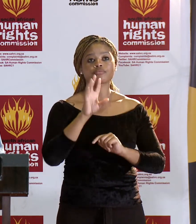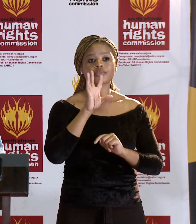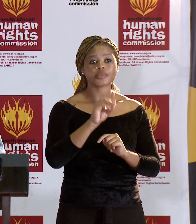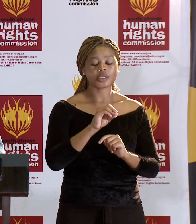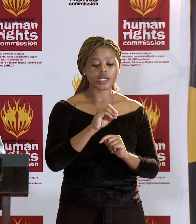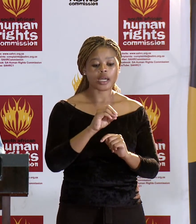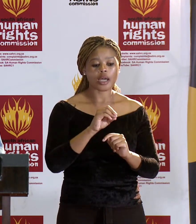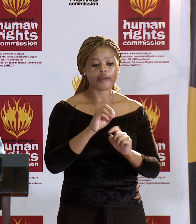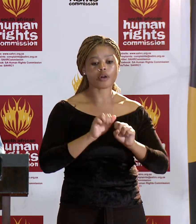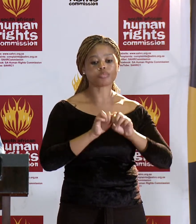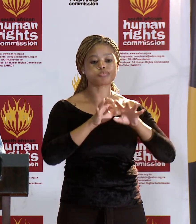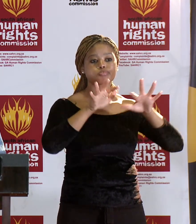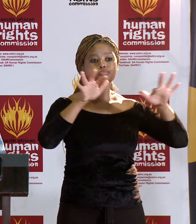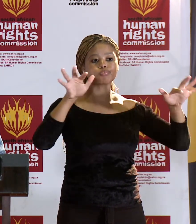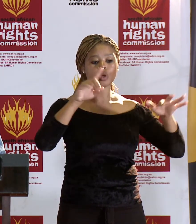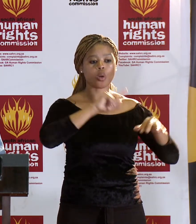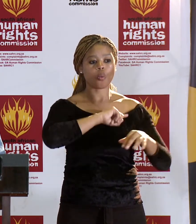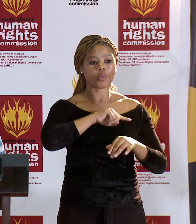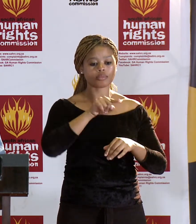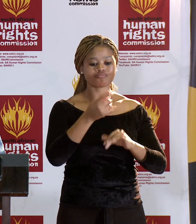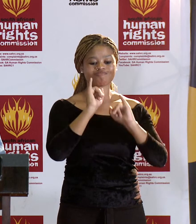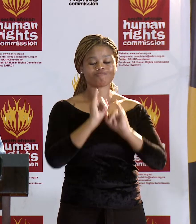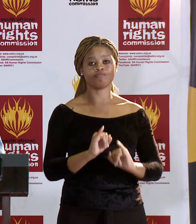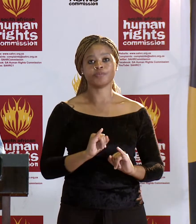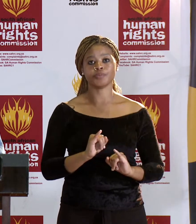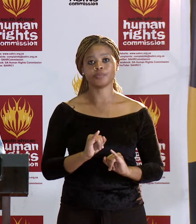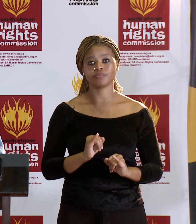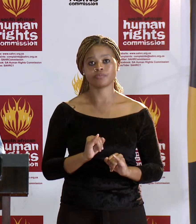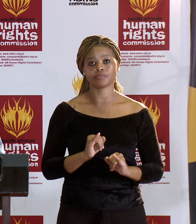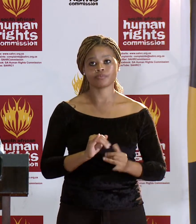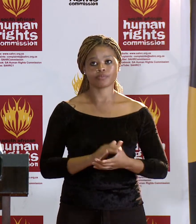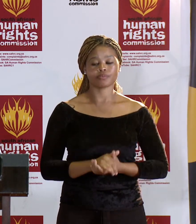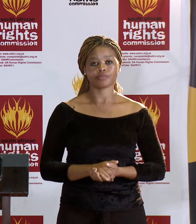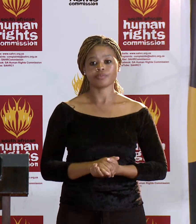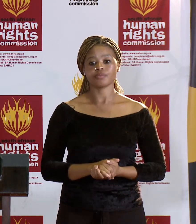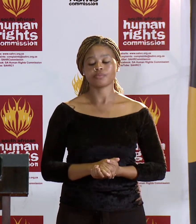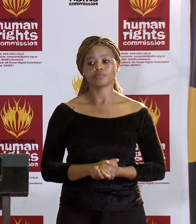go viral because they are so bad, right?